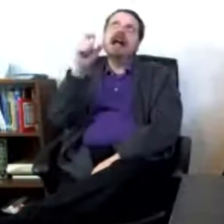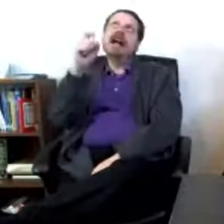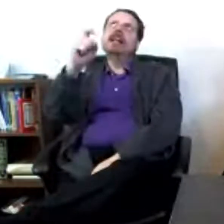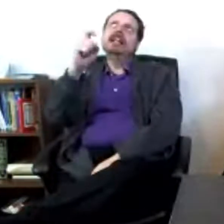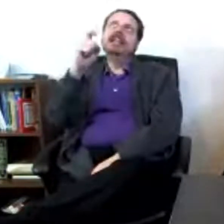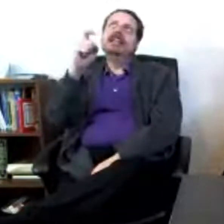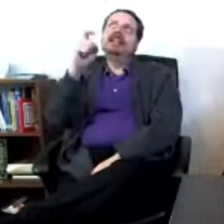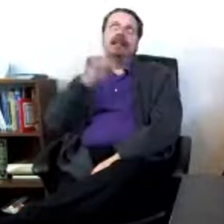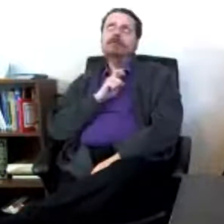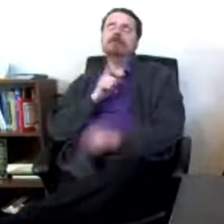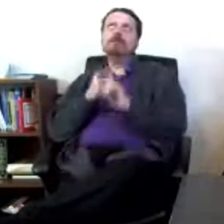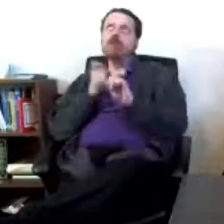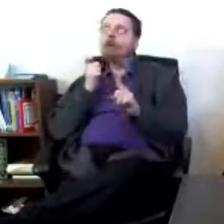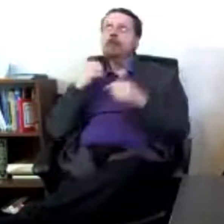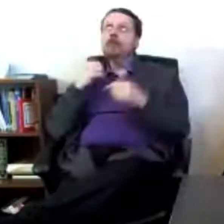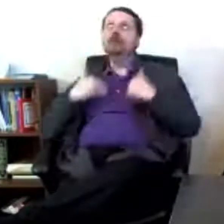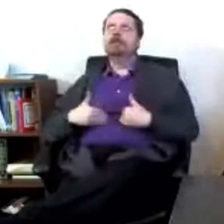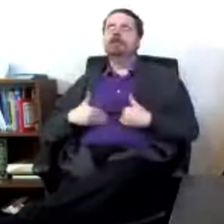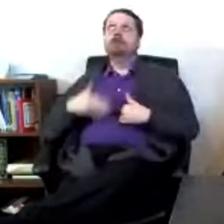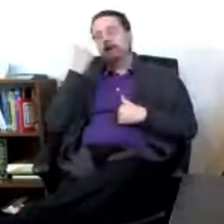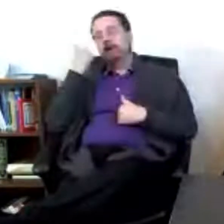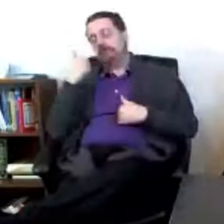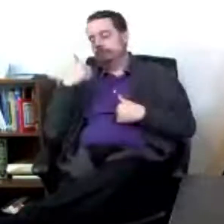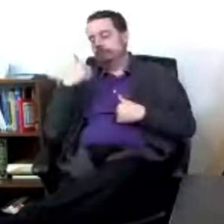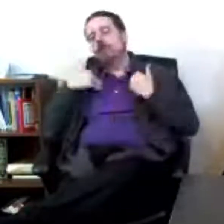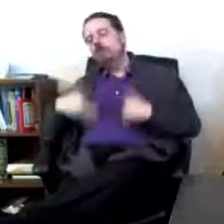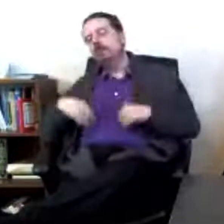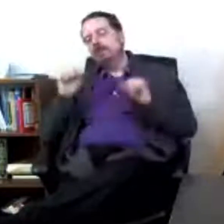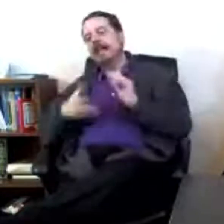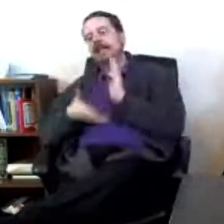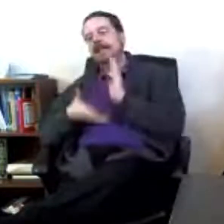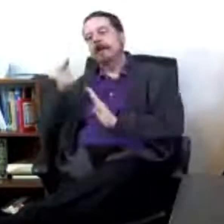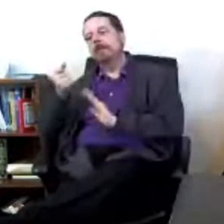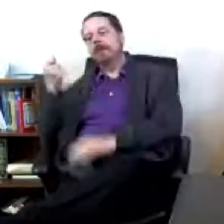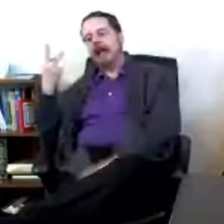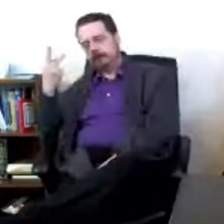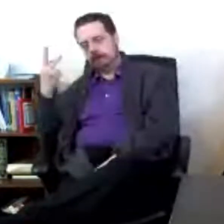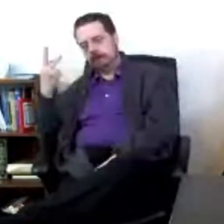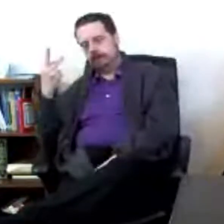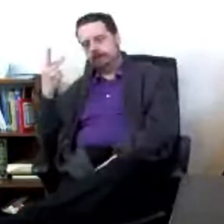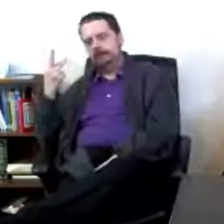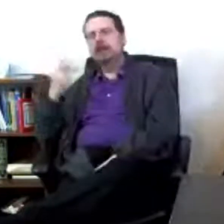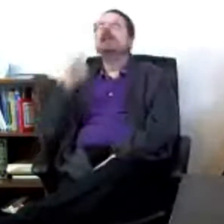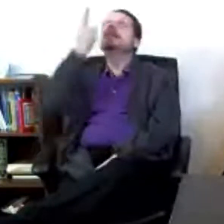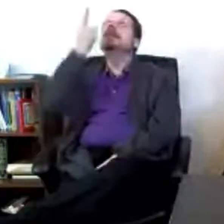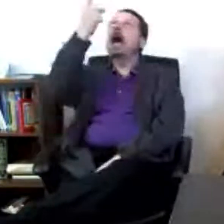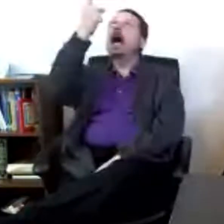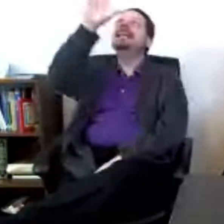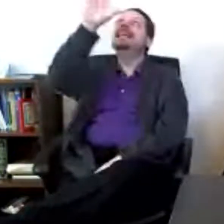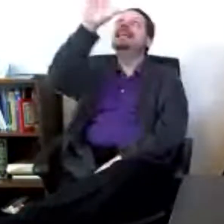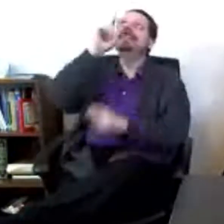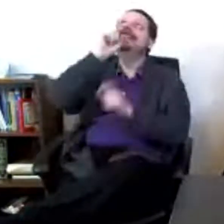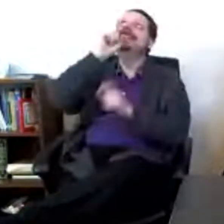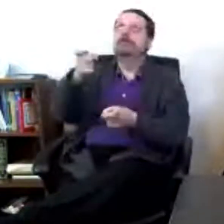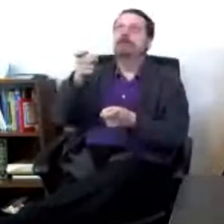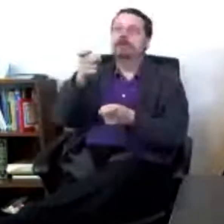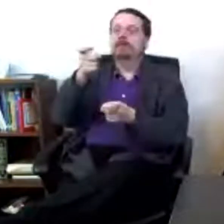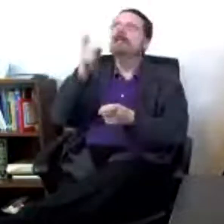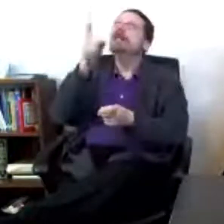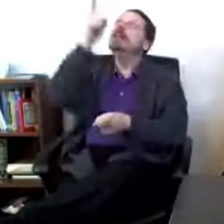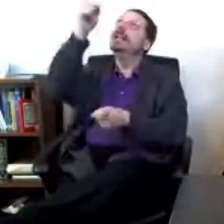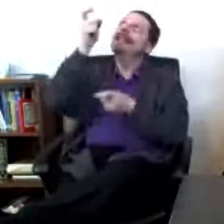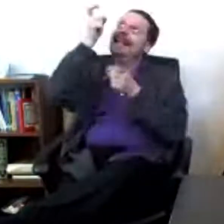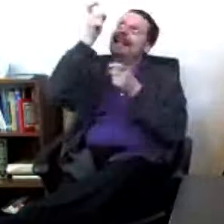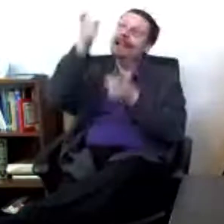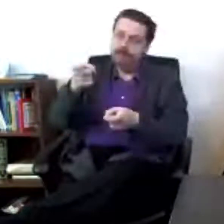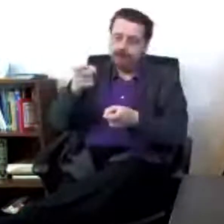human, lest they take it back. It's a gift from God, who, when he gives